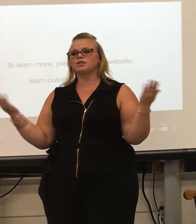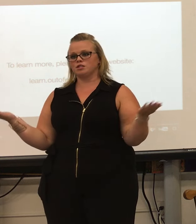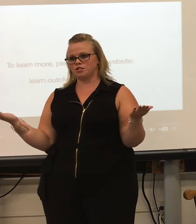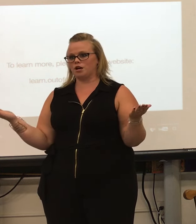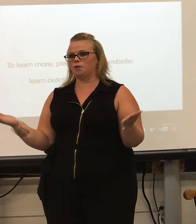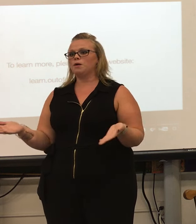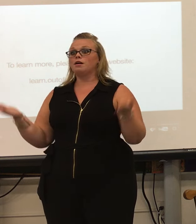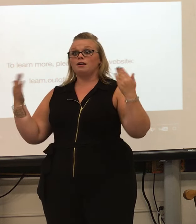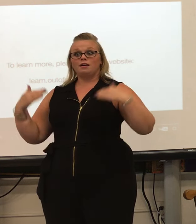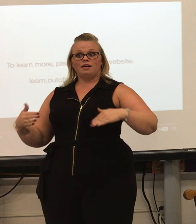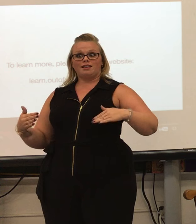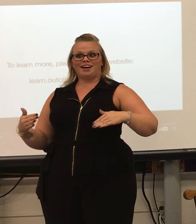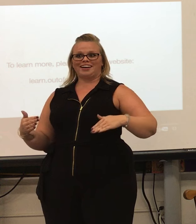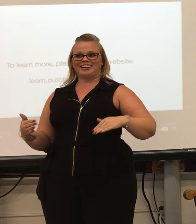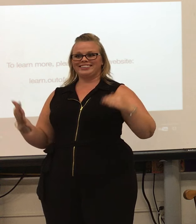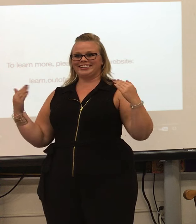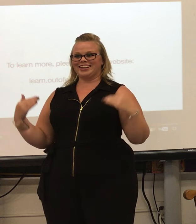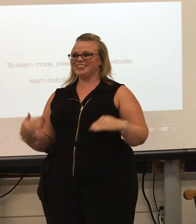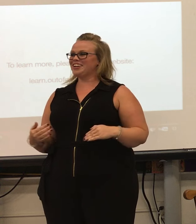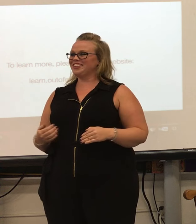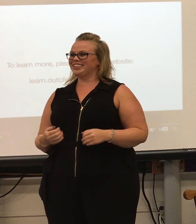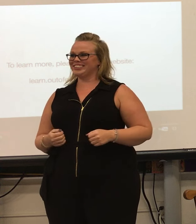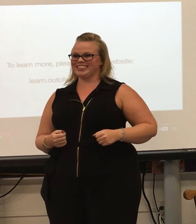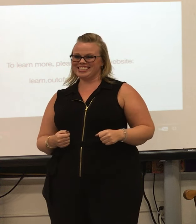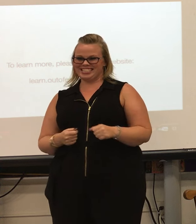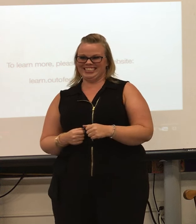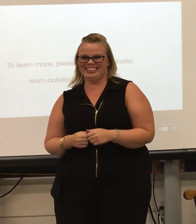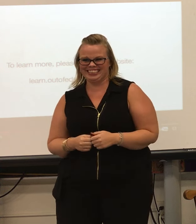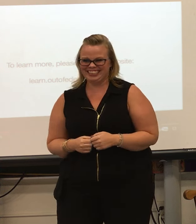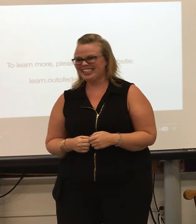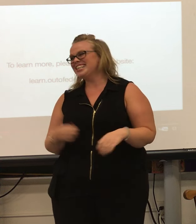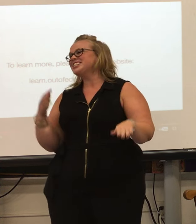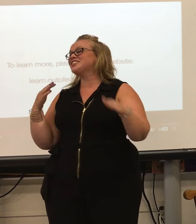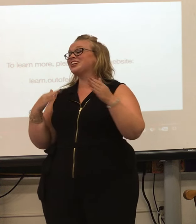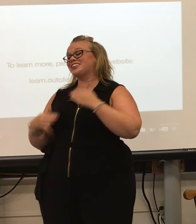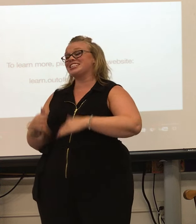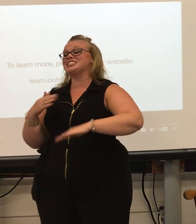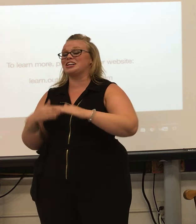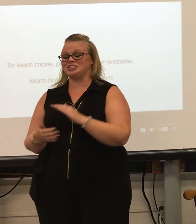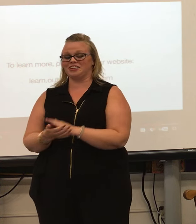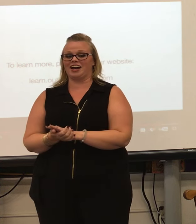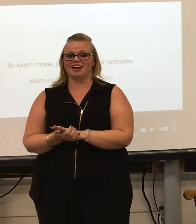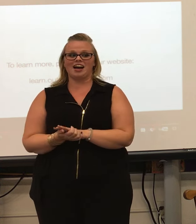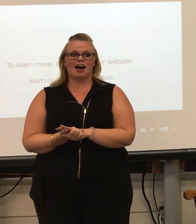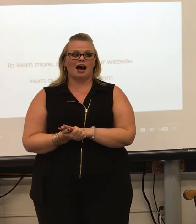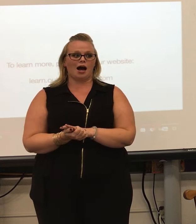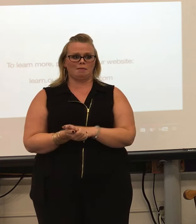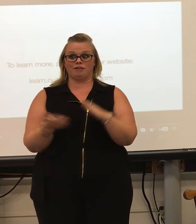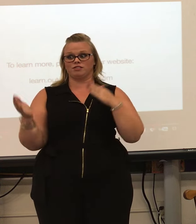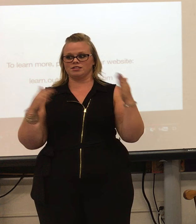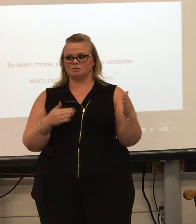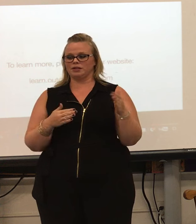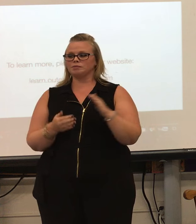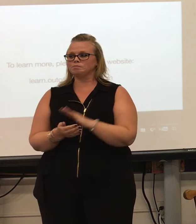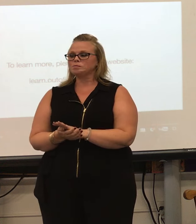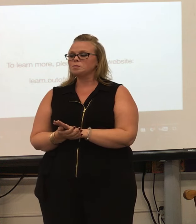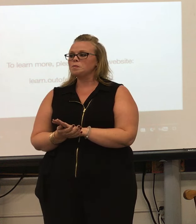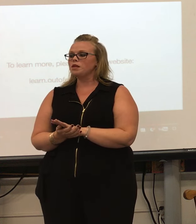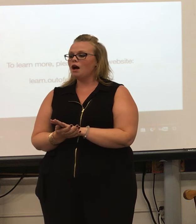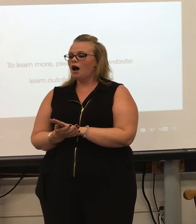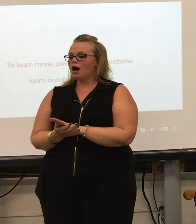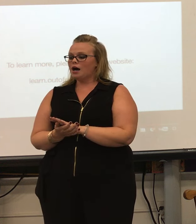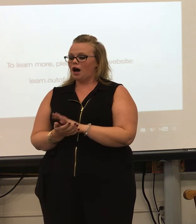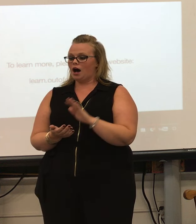Yeah. So again, lifelong learners. So we're going to start doing that after this week.